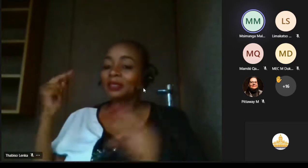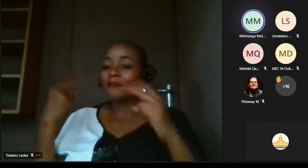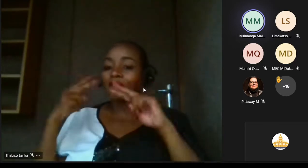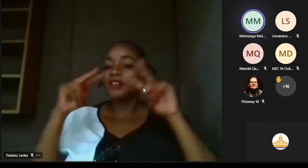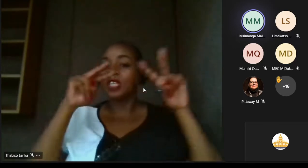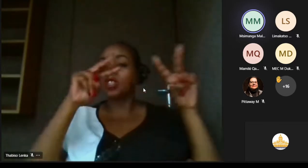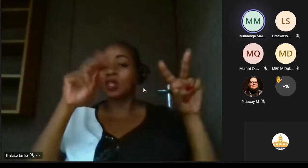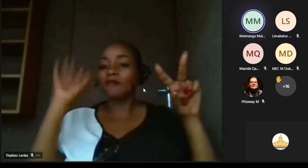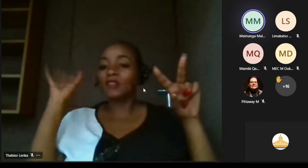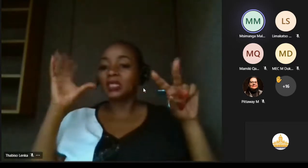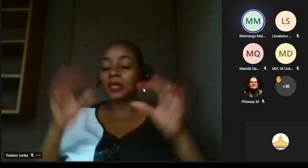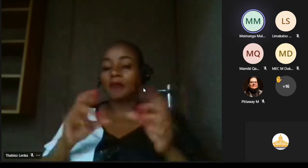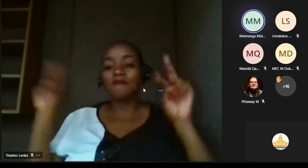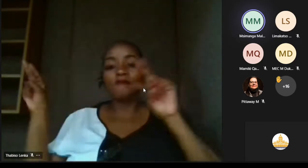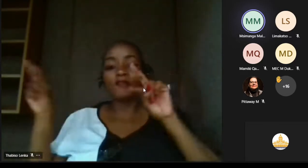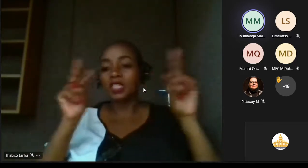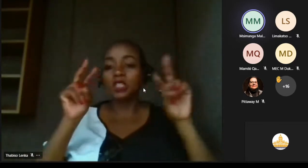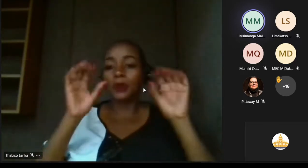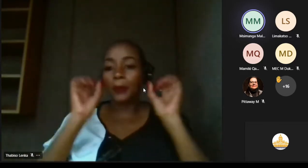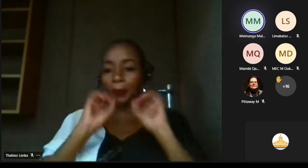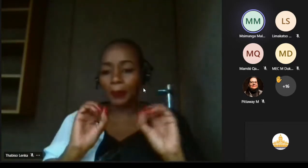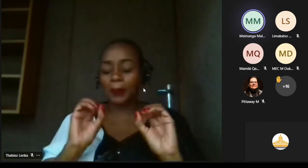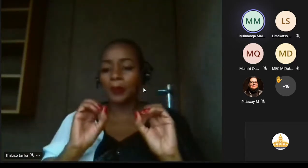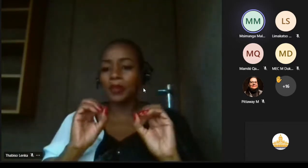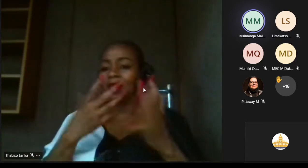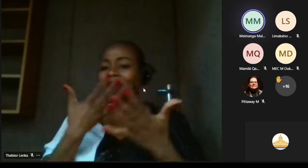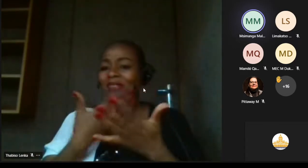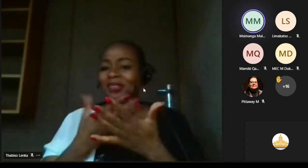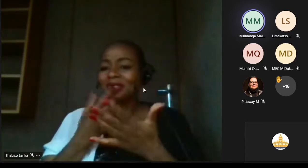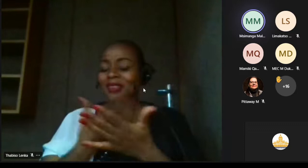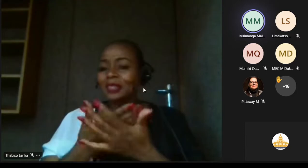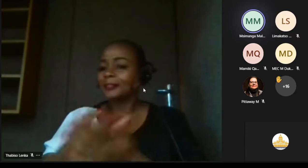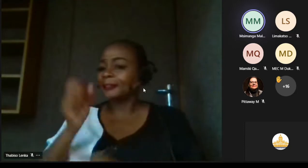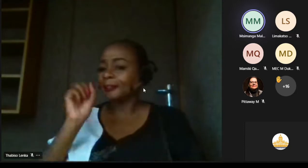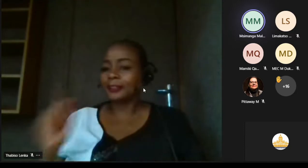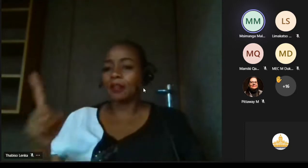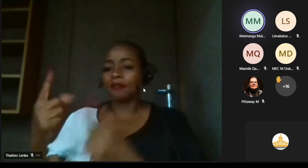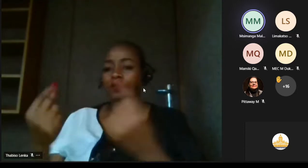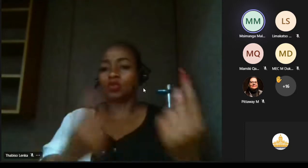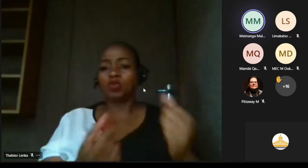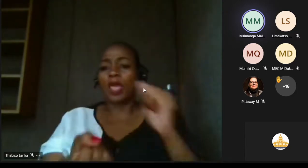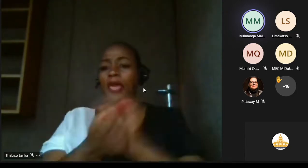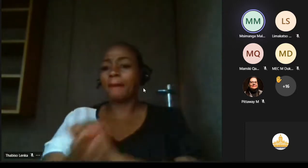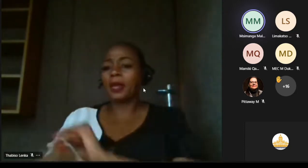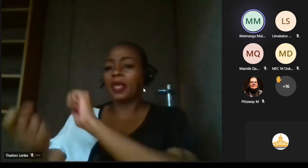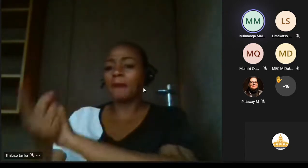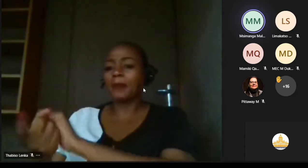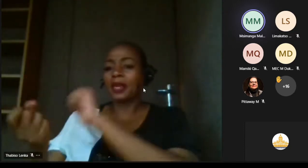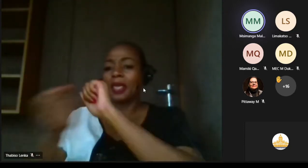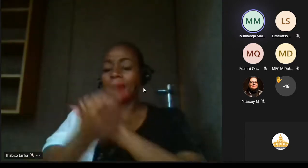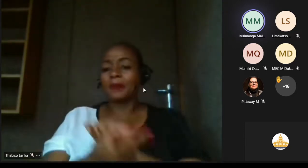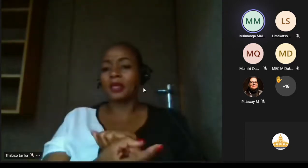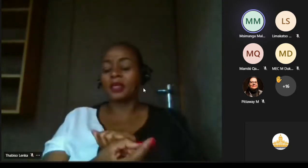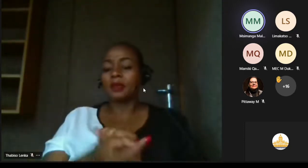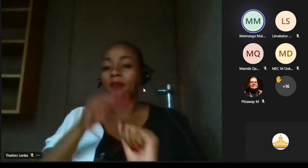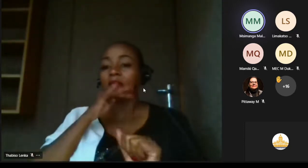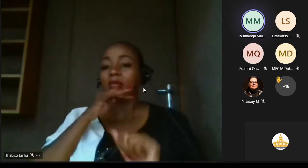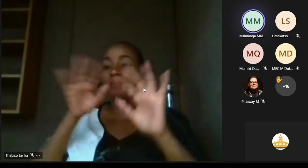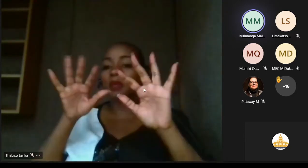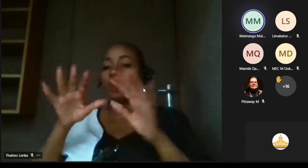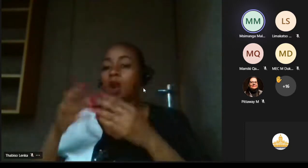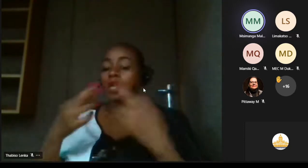ha lena vision dintho di a e driver, dintho di a iketsa. This thing, this provision autopilot, ha ona motho o leng wa e